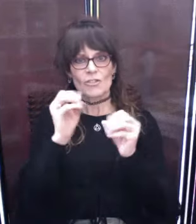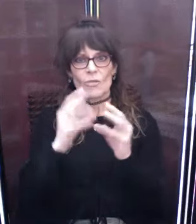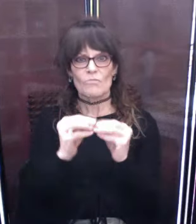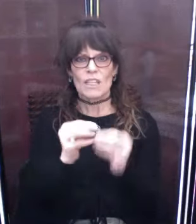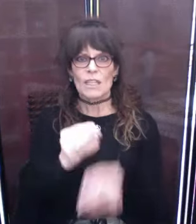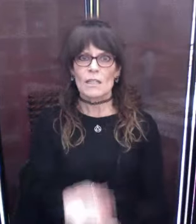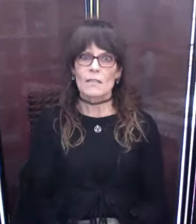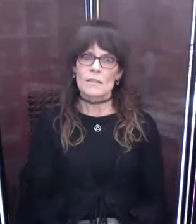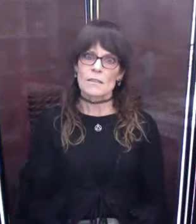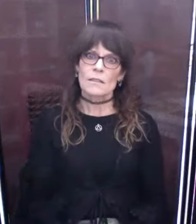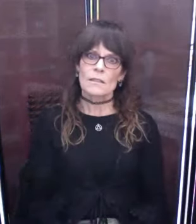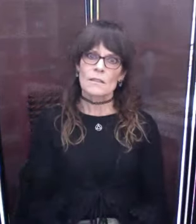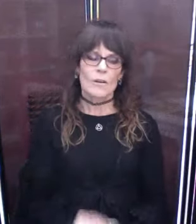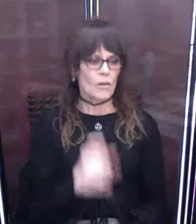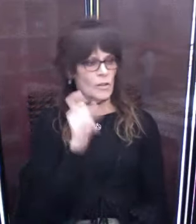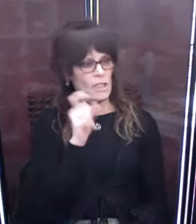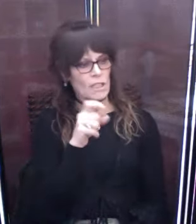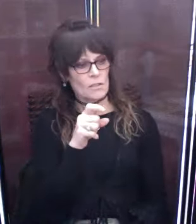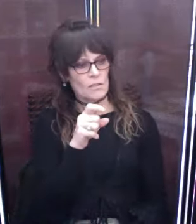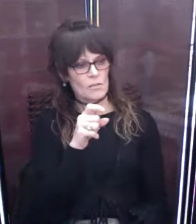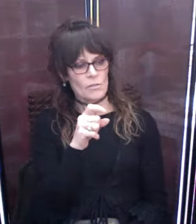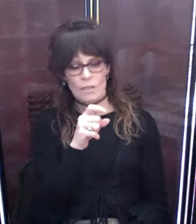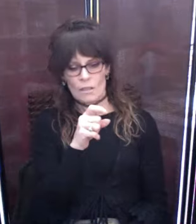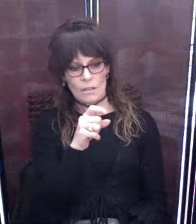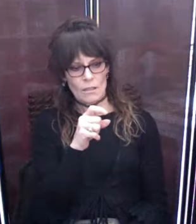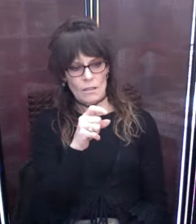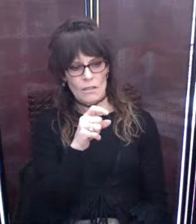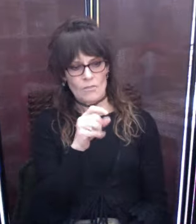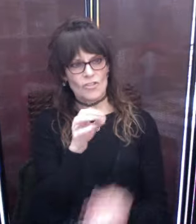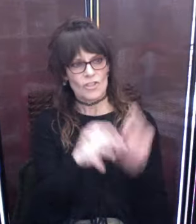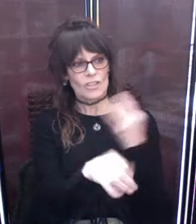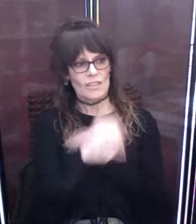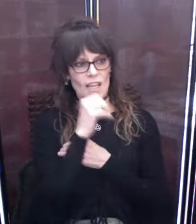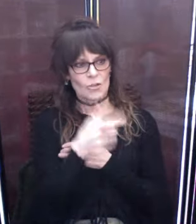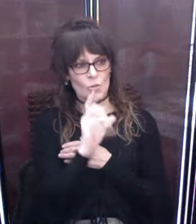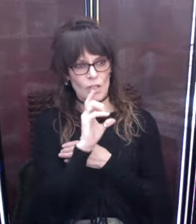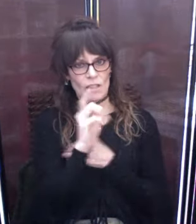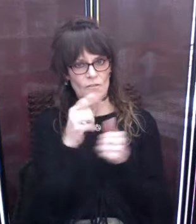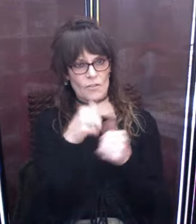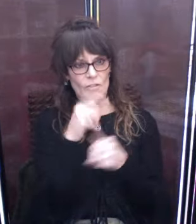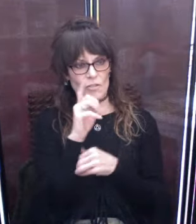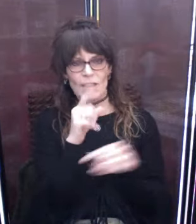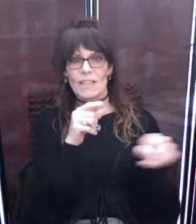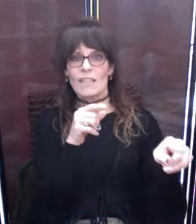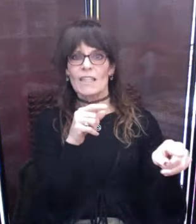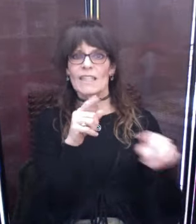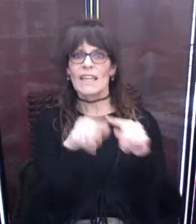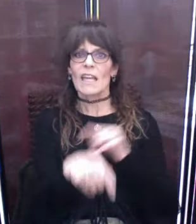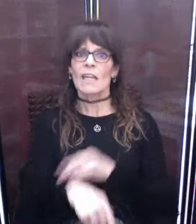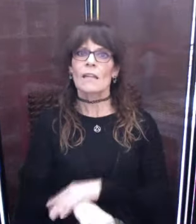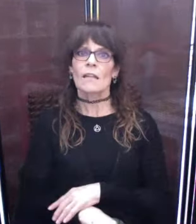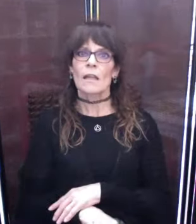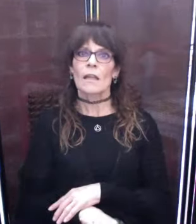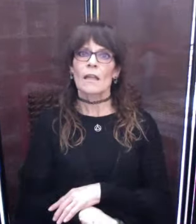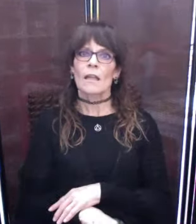Or you need to just not pick up the first drink, and he can't do that. He keeps picking up the